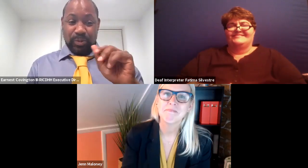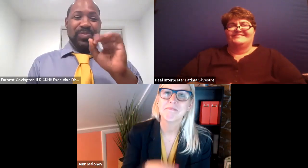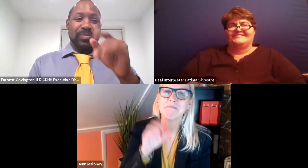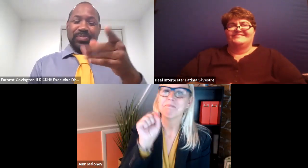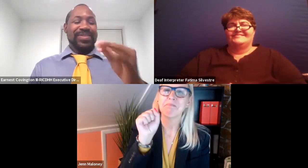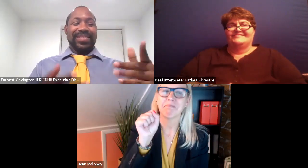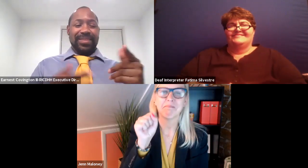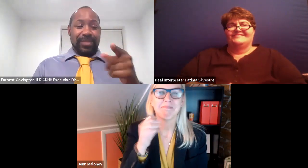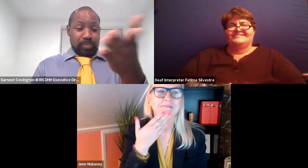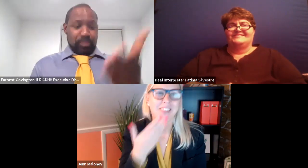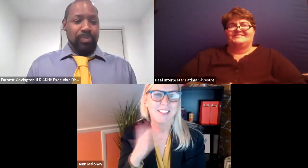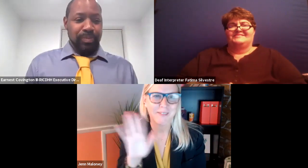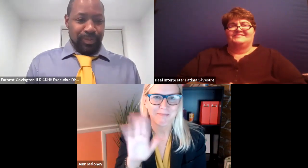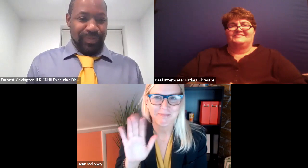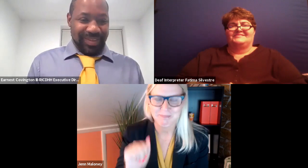Thank you.